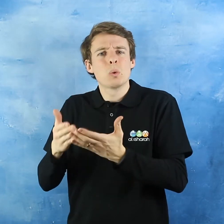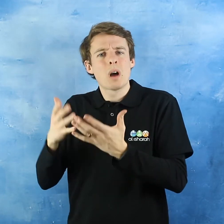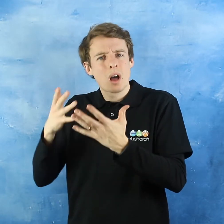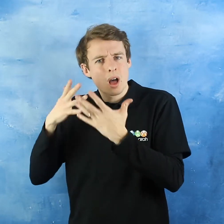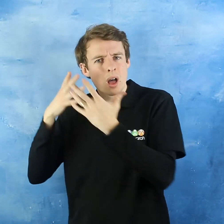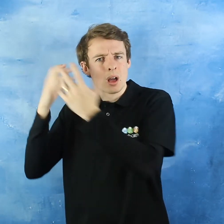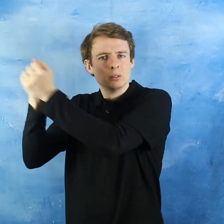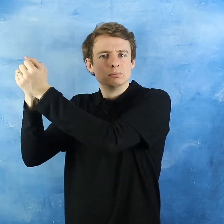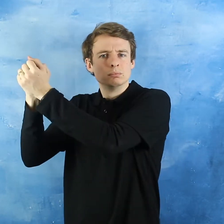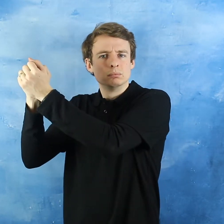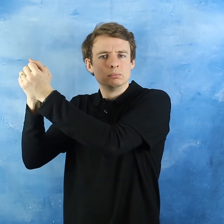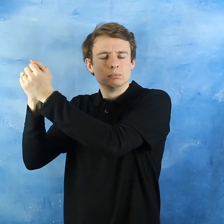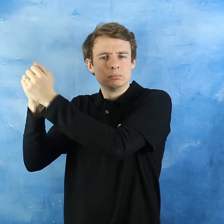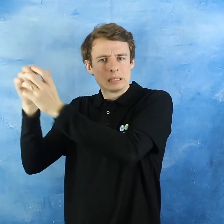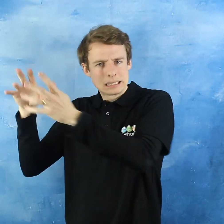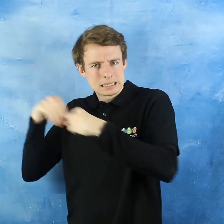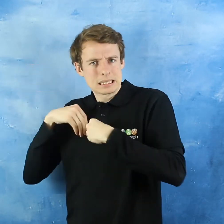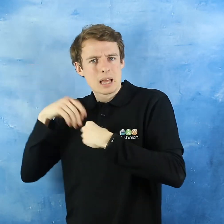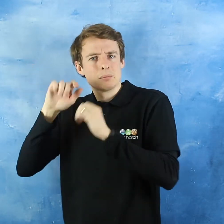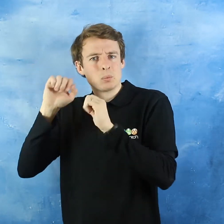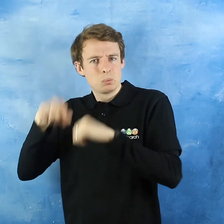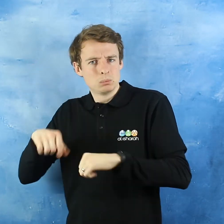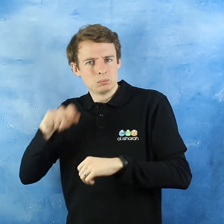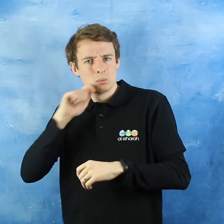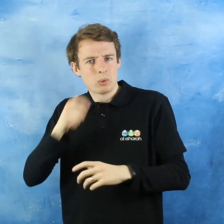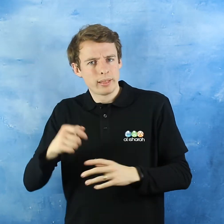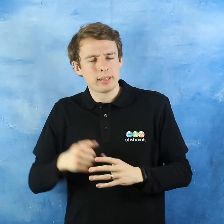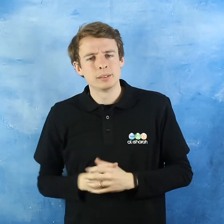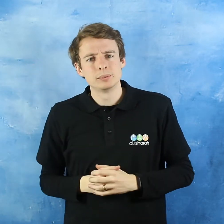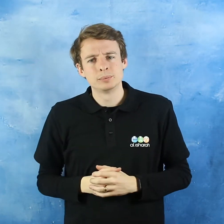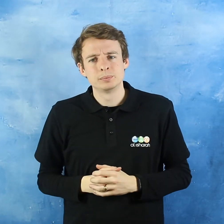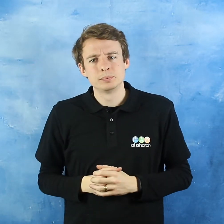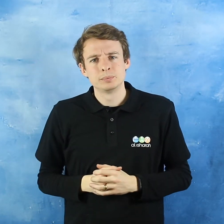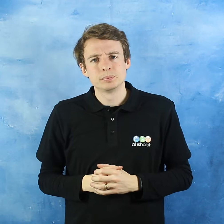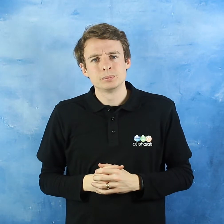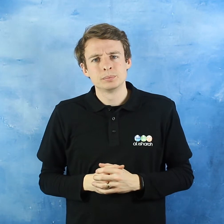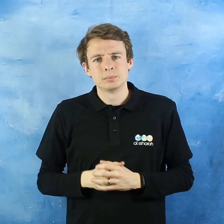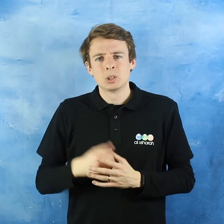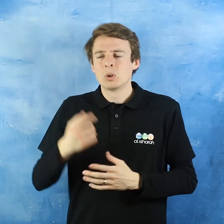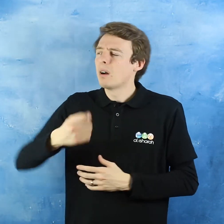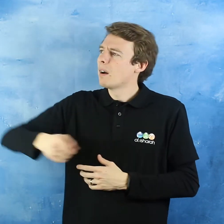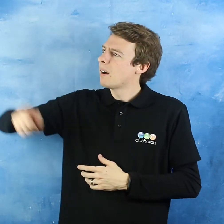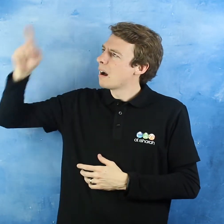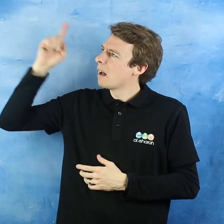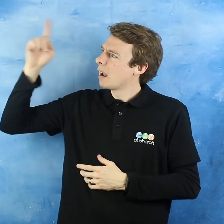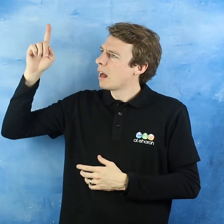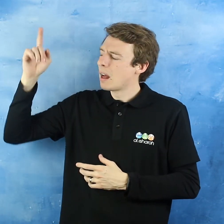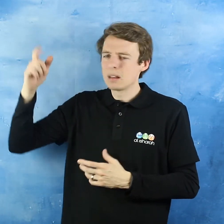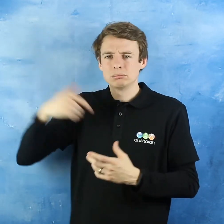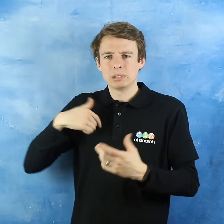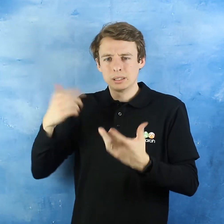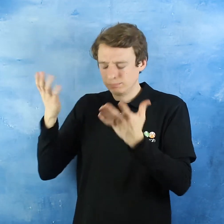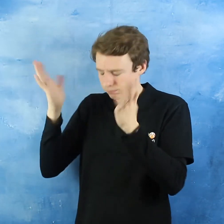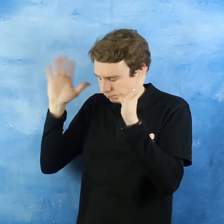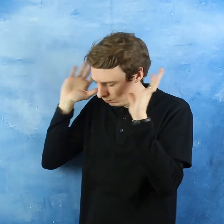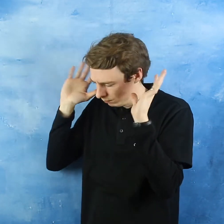ta'ala. The hadith of Rasulullah sallallahu alaihi wasallam says, in various ways, the answer of dua will come to us. I'm not going to go to